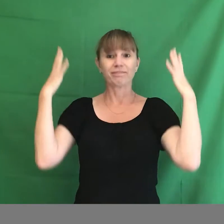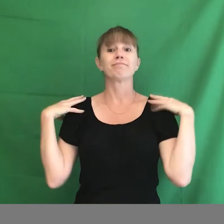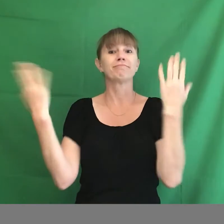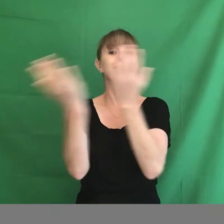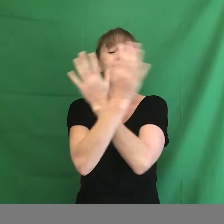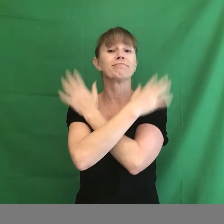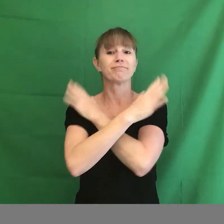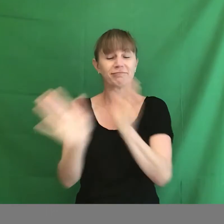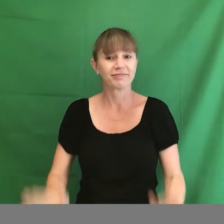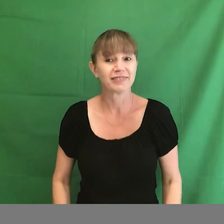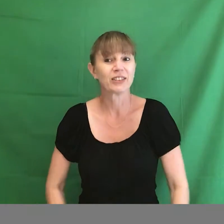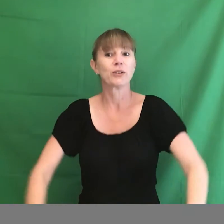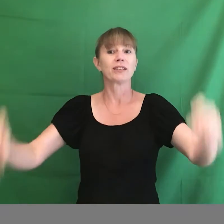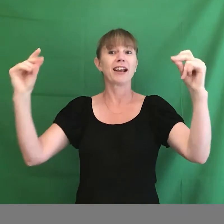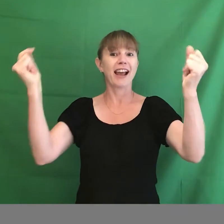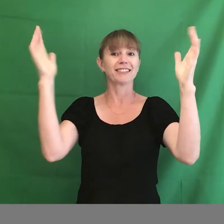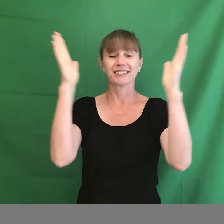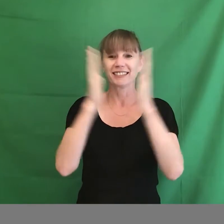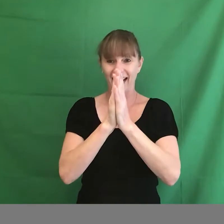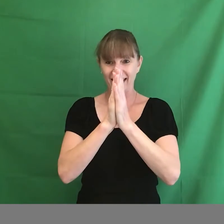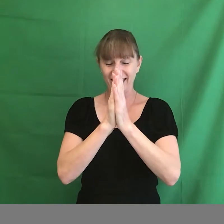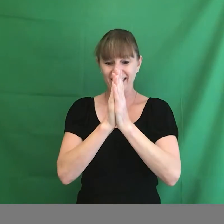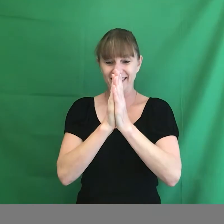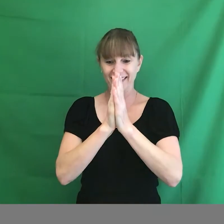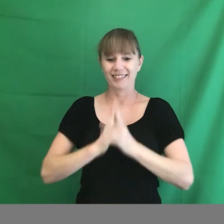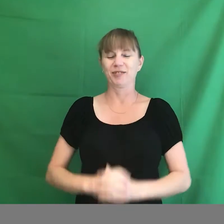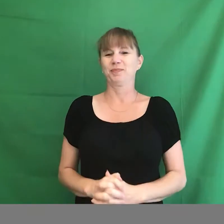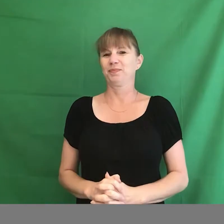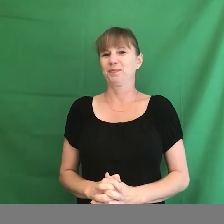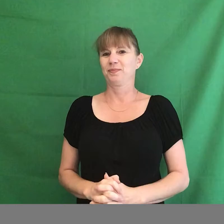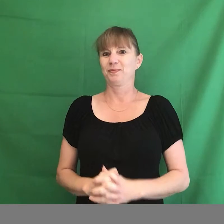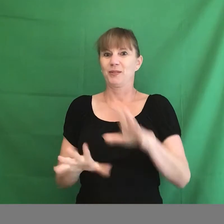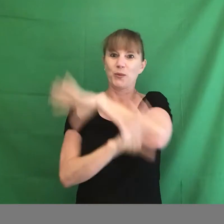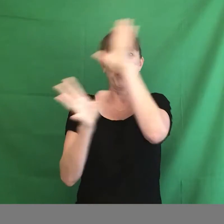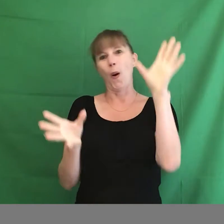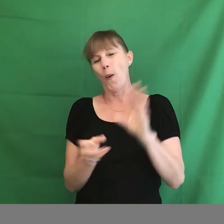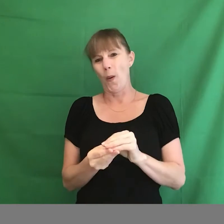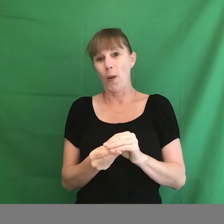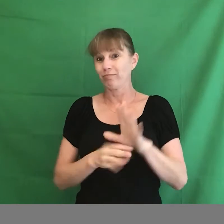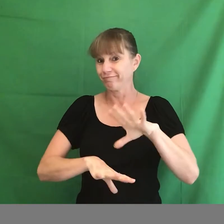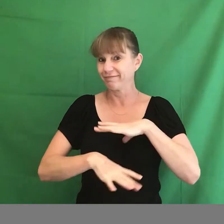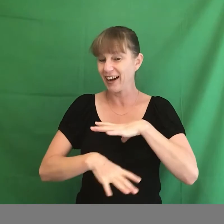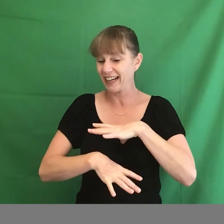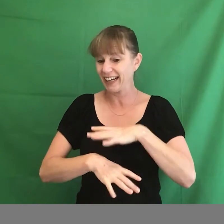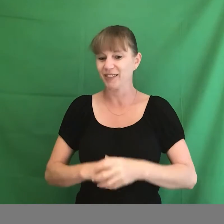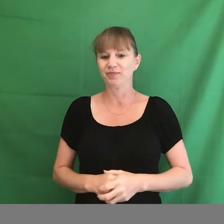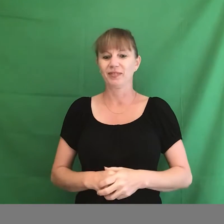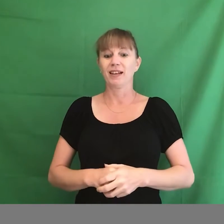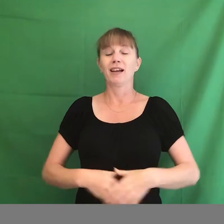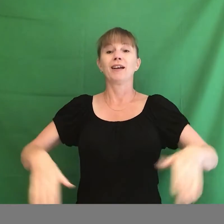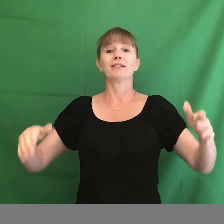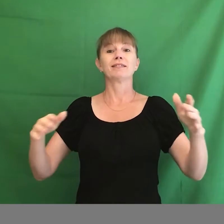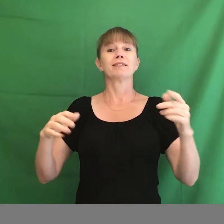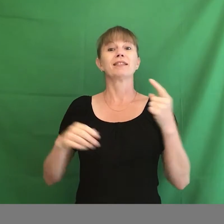I'm alive, alert, awake, enthusiastic. And that's the whole thing. Let's give it a go all together.